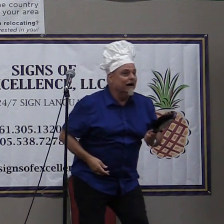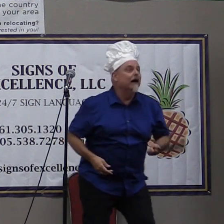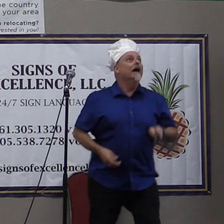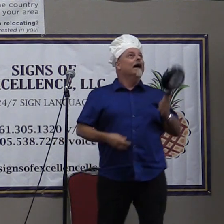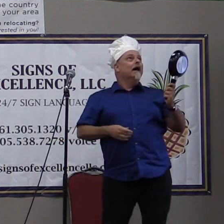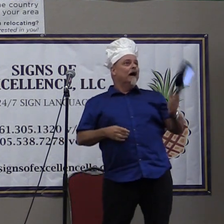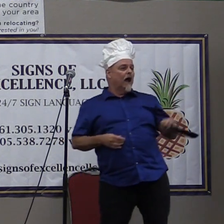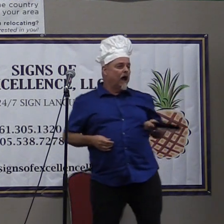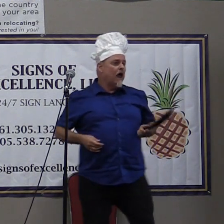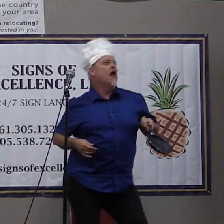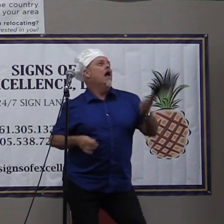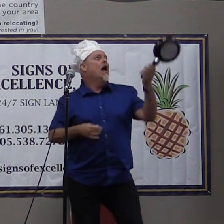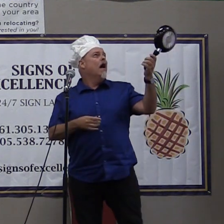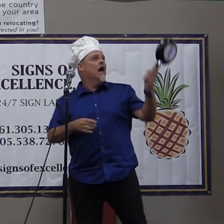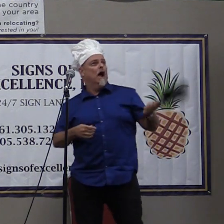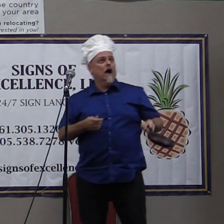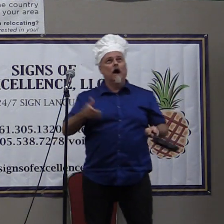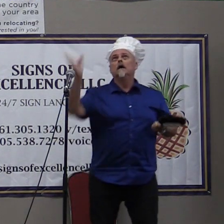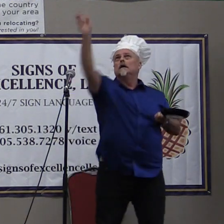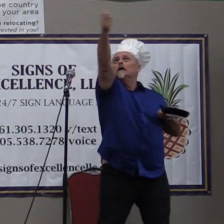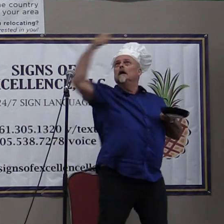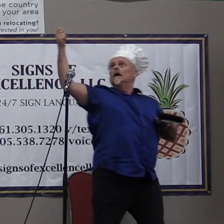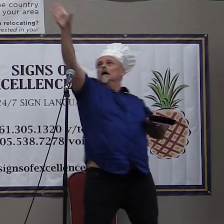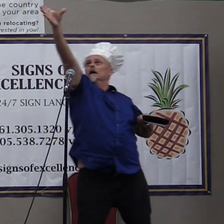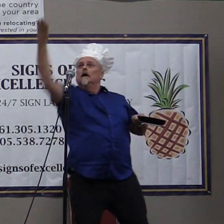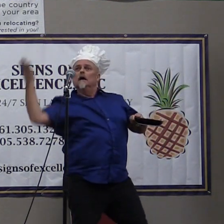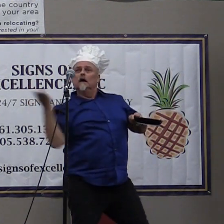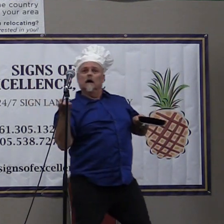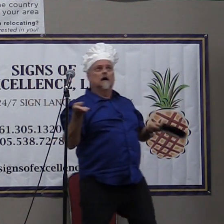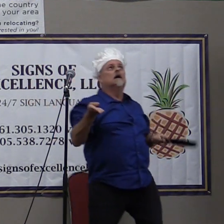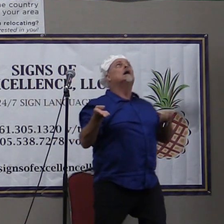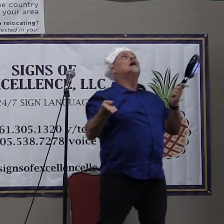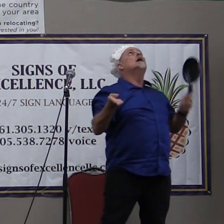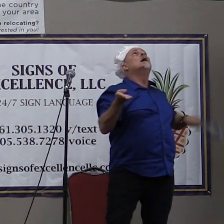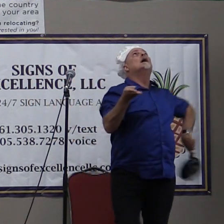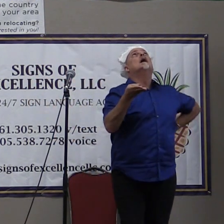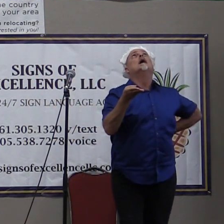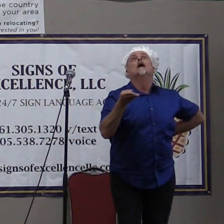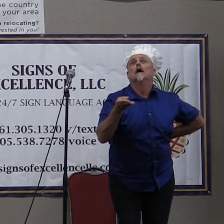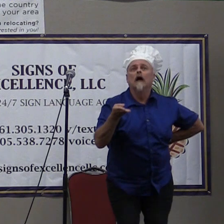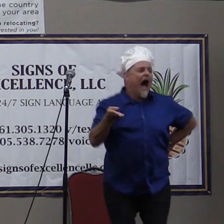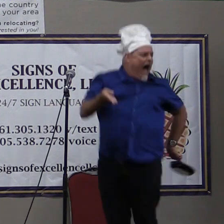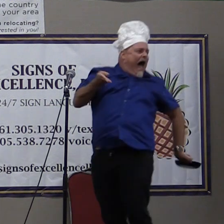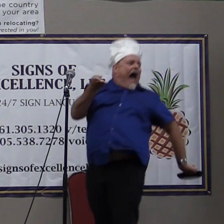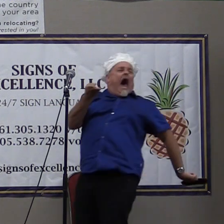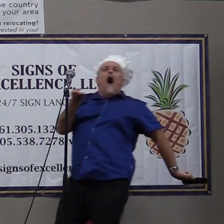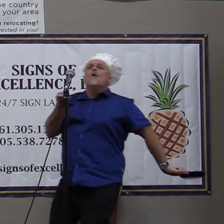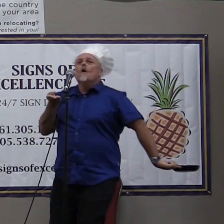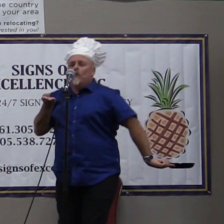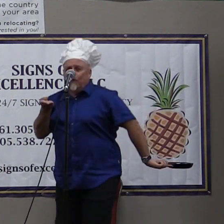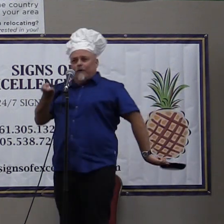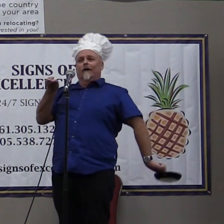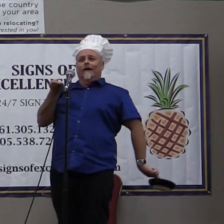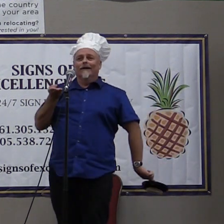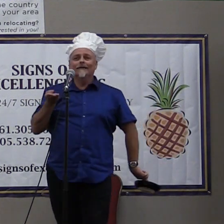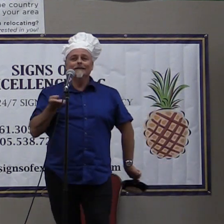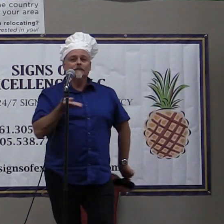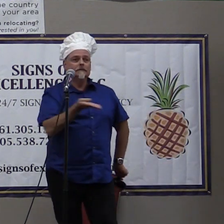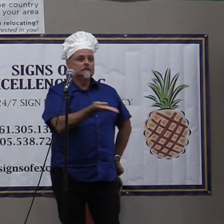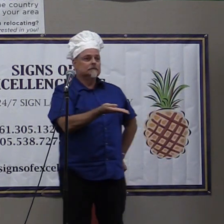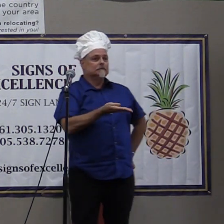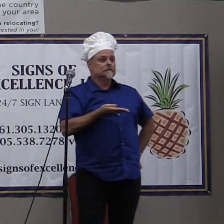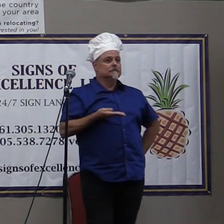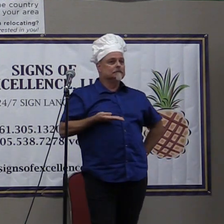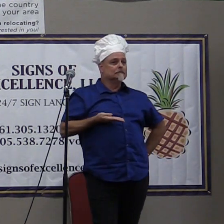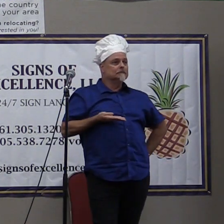Gosh. Flip my eggs. And I flip my eggs and I open the cabinet and onto my, oh, I touched myself in